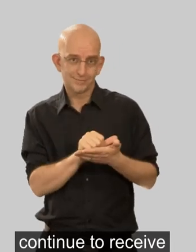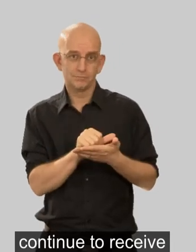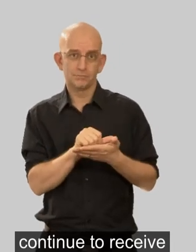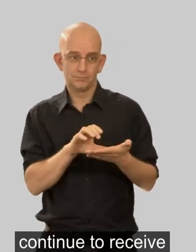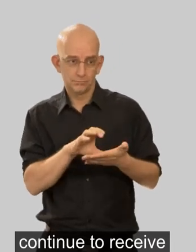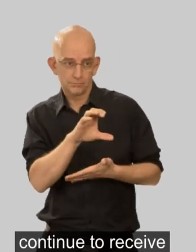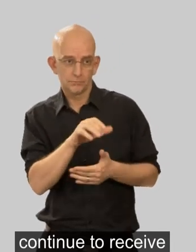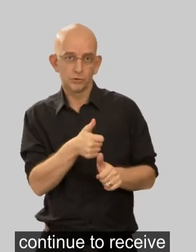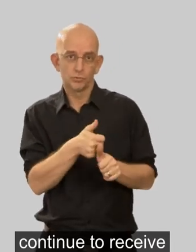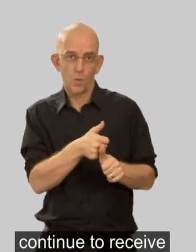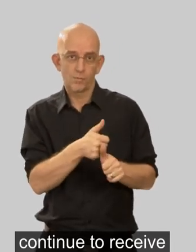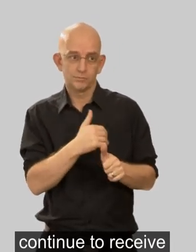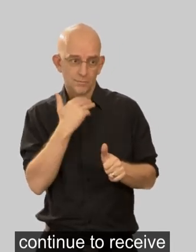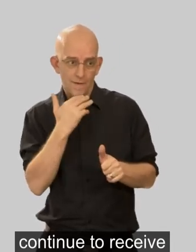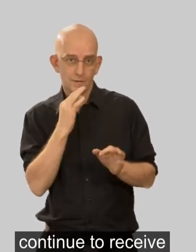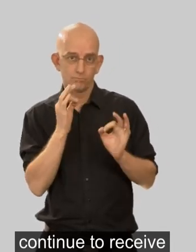continue to receive the right level of support.